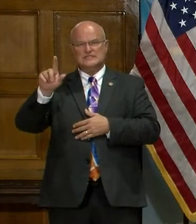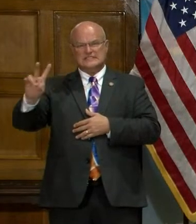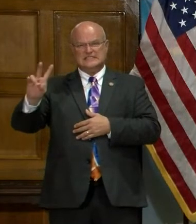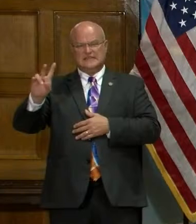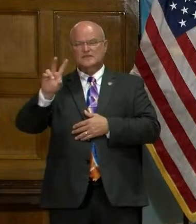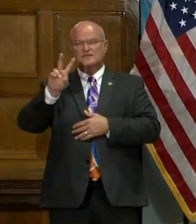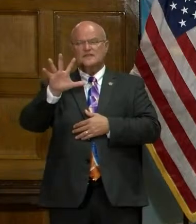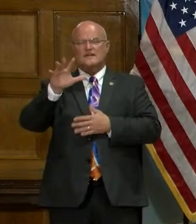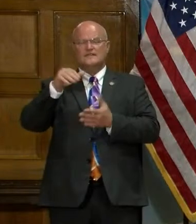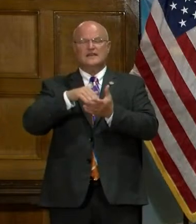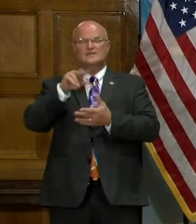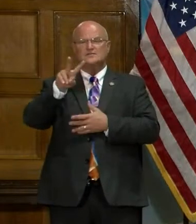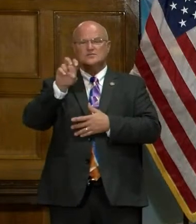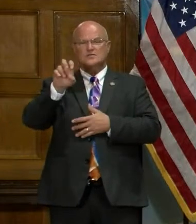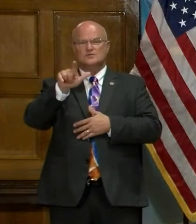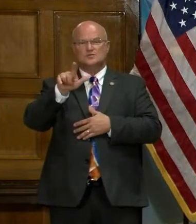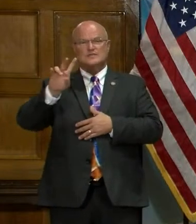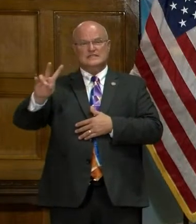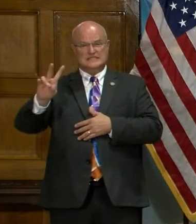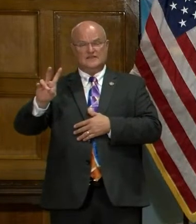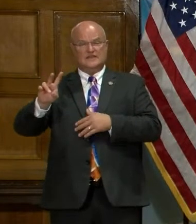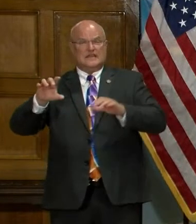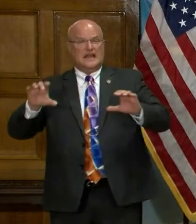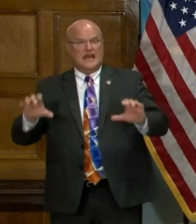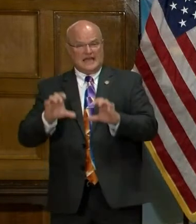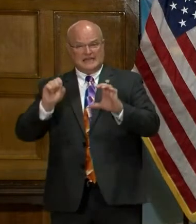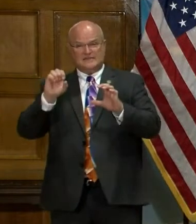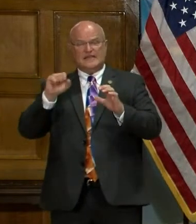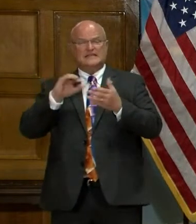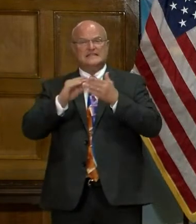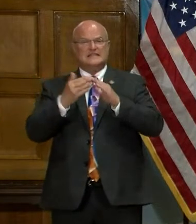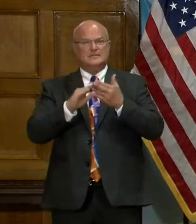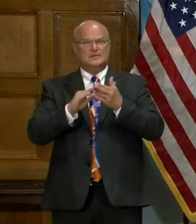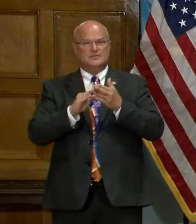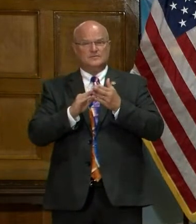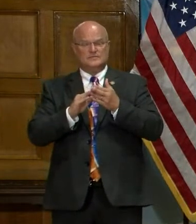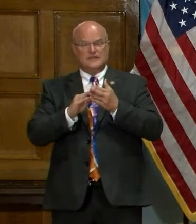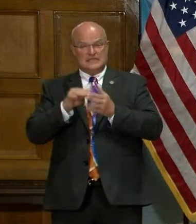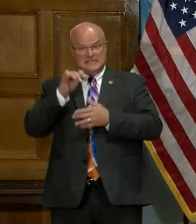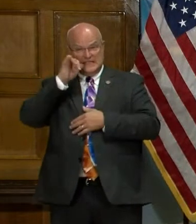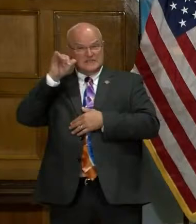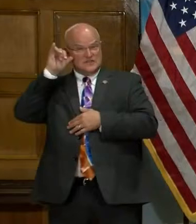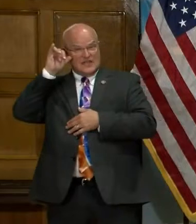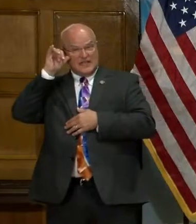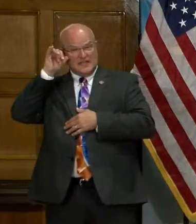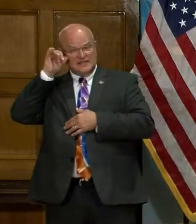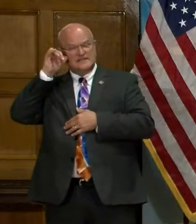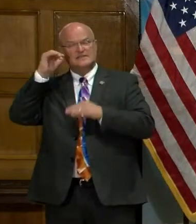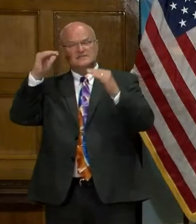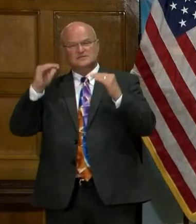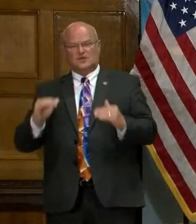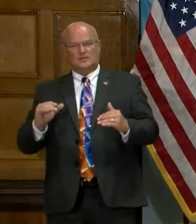5,227 active cases in the community, which is actually 20 fewer than we had yesterday.